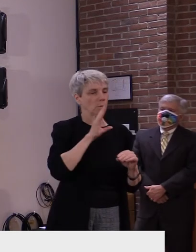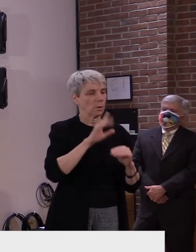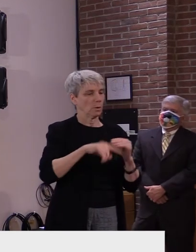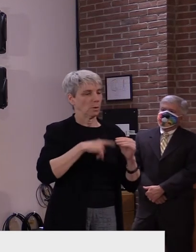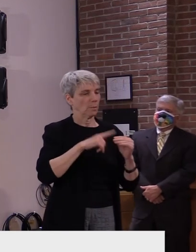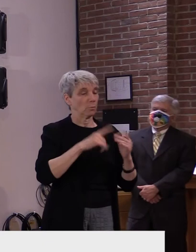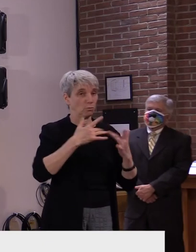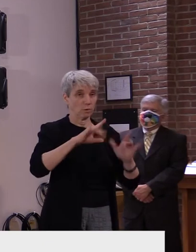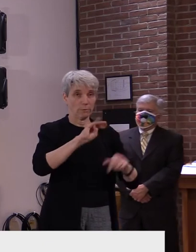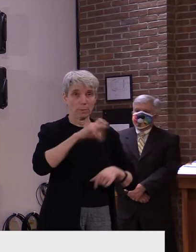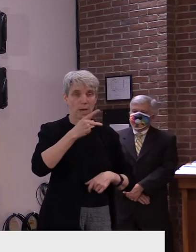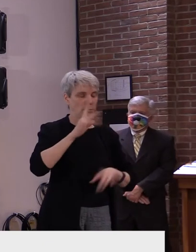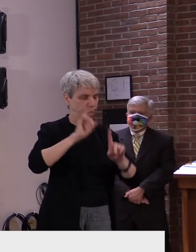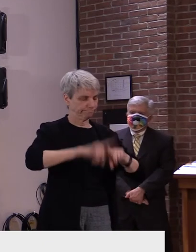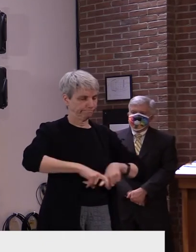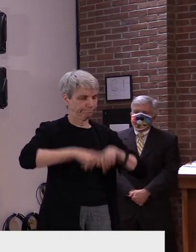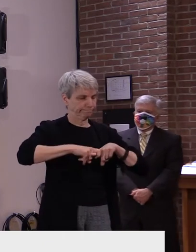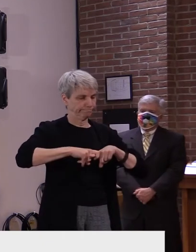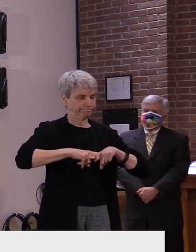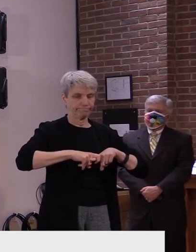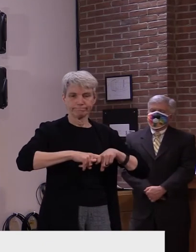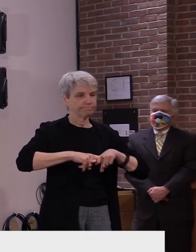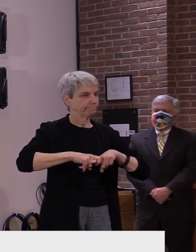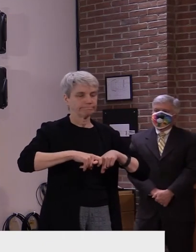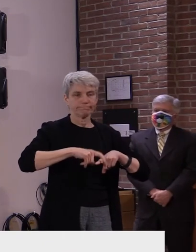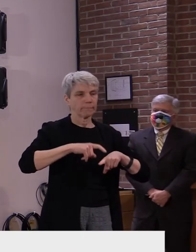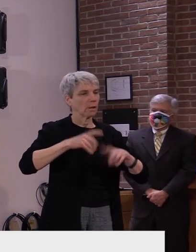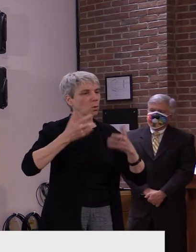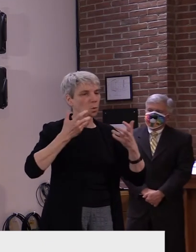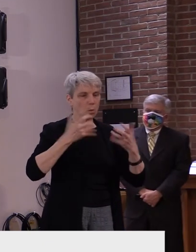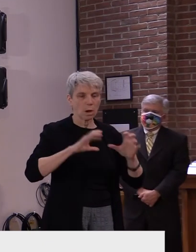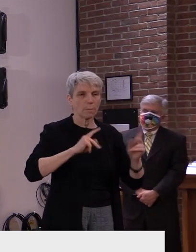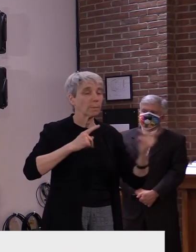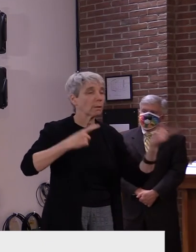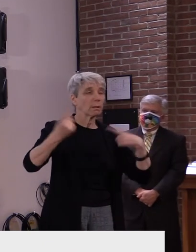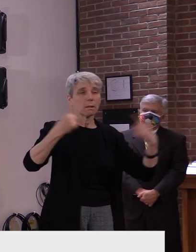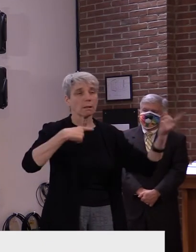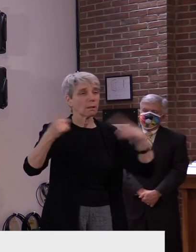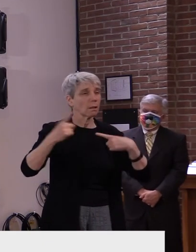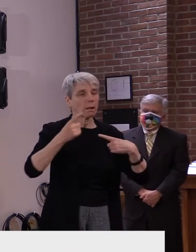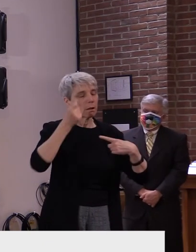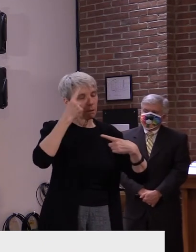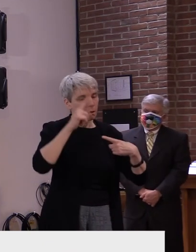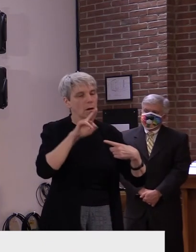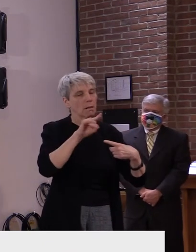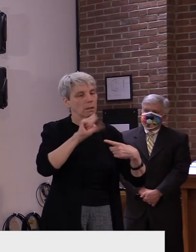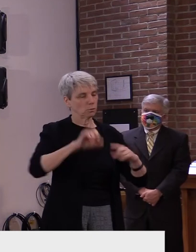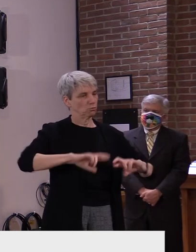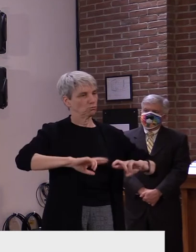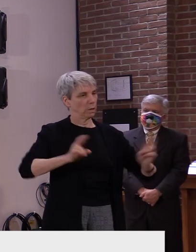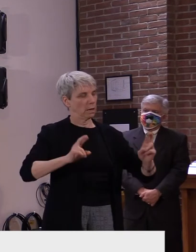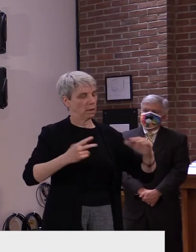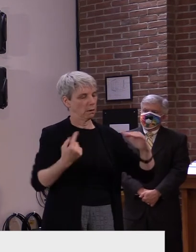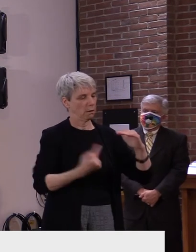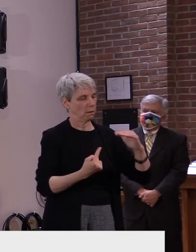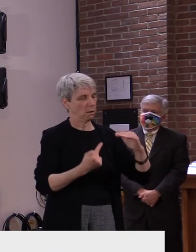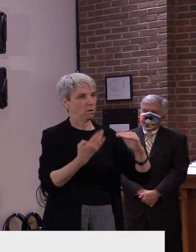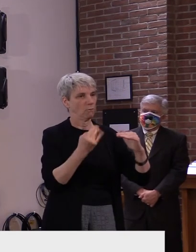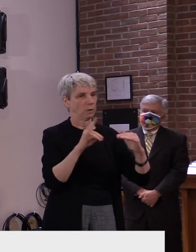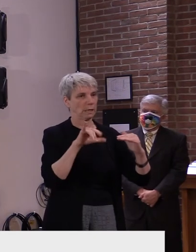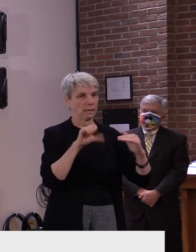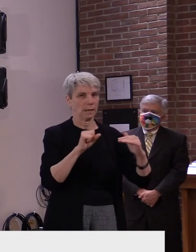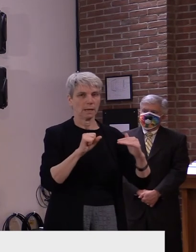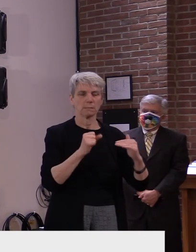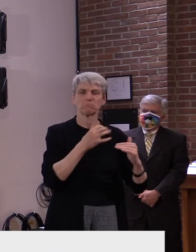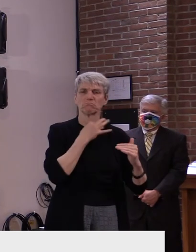be as a result of temporarily retiring these travel allowances well we certainly